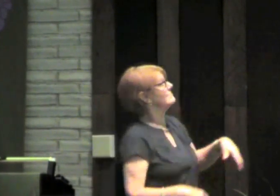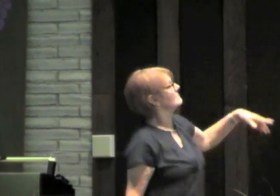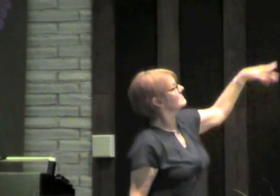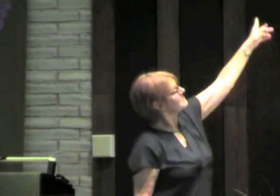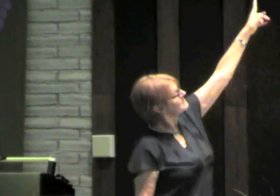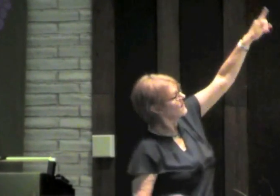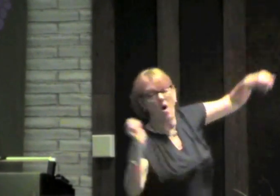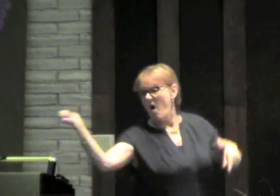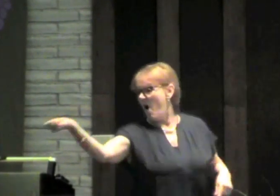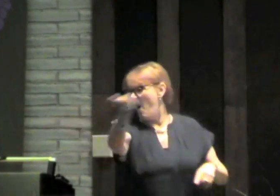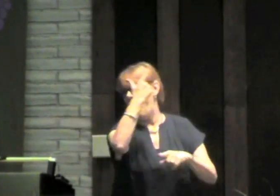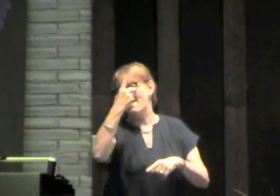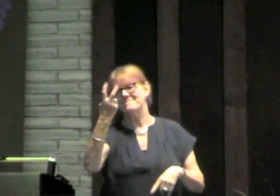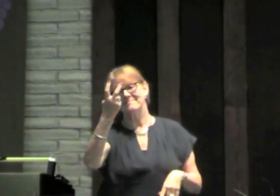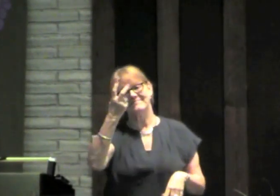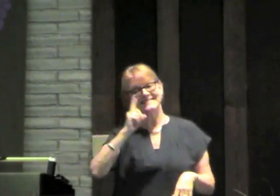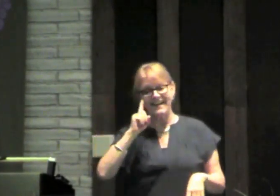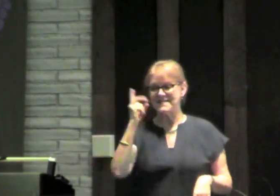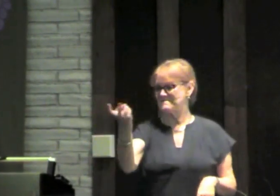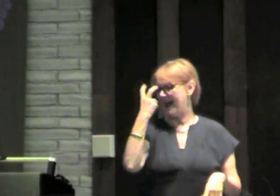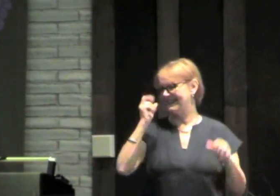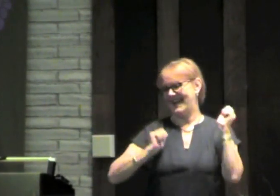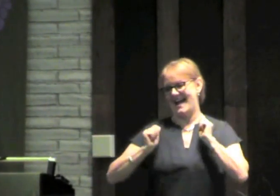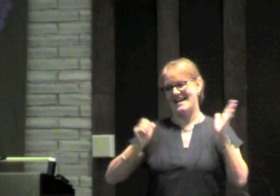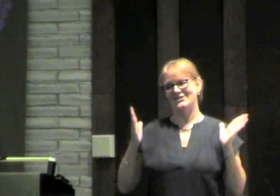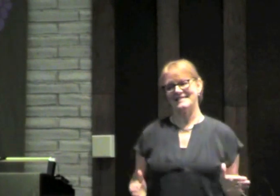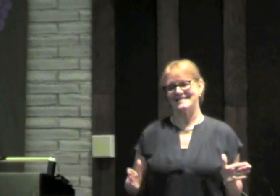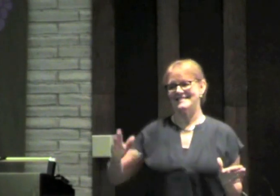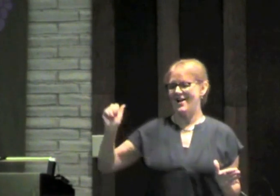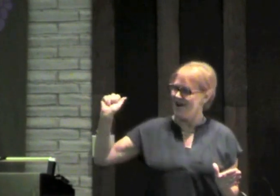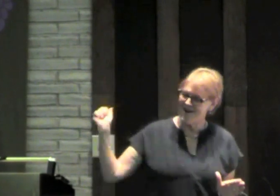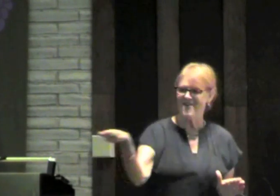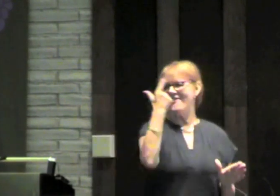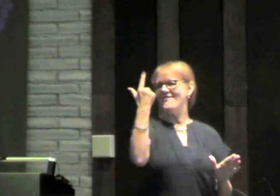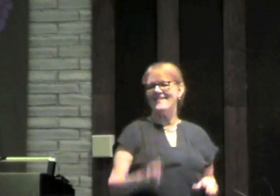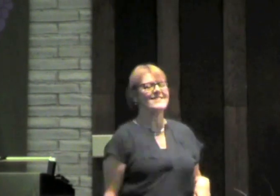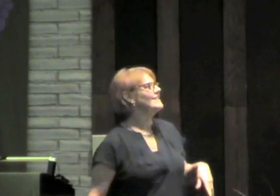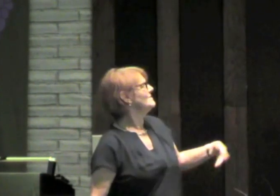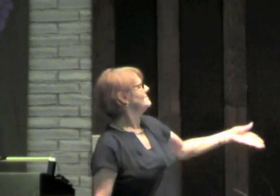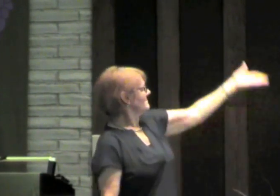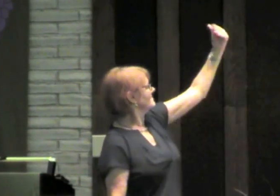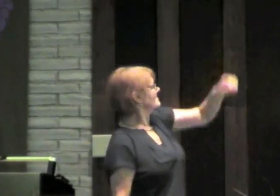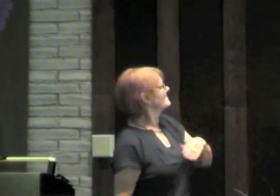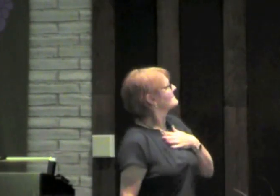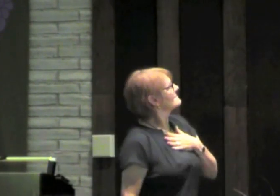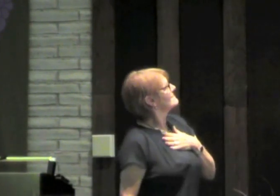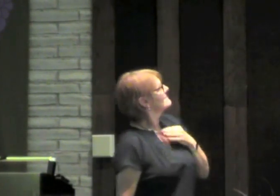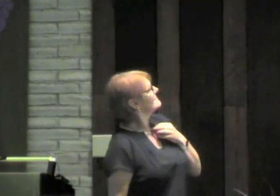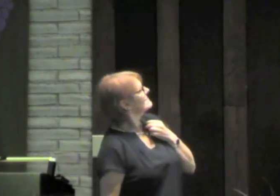funded by the Israeli government. And they were all deaf-blind actors. Every single member of the troupe was